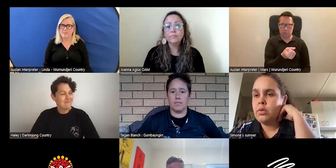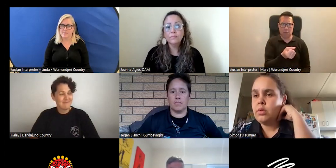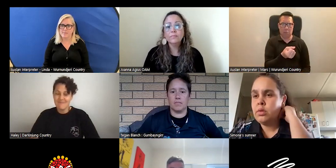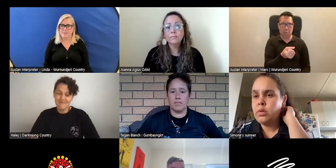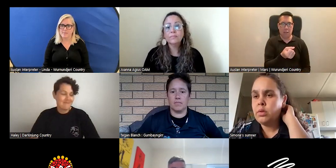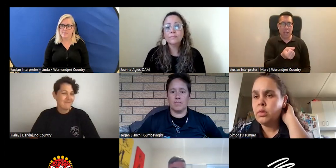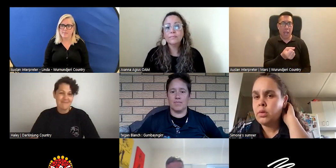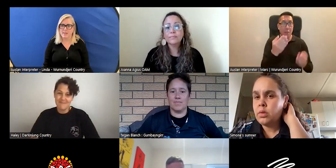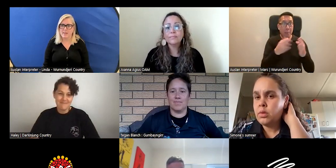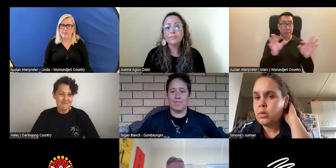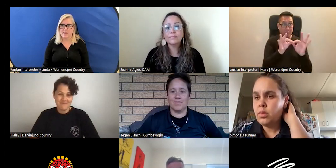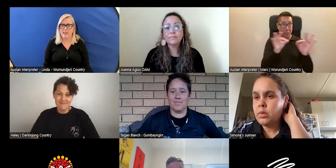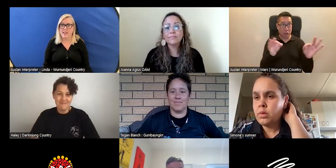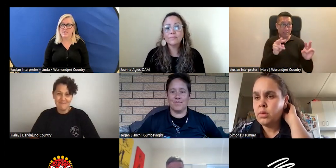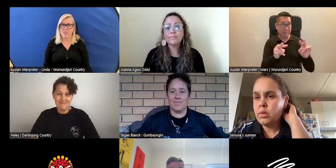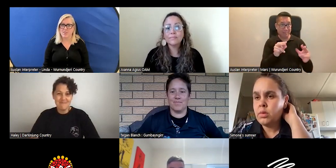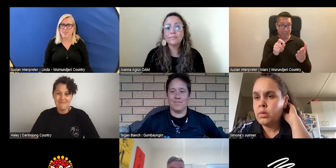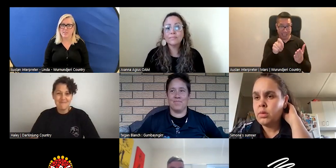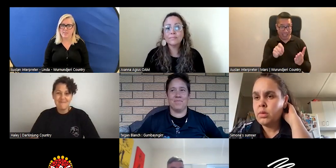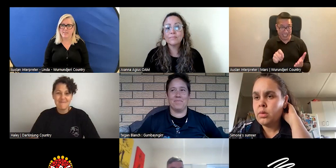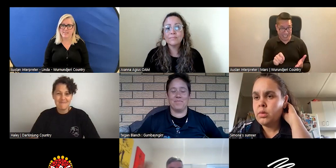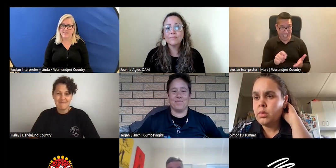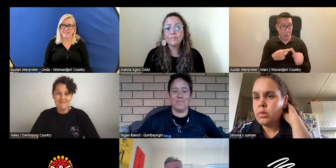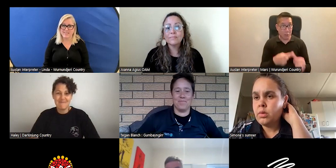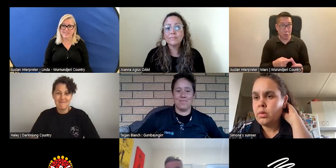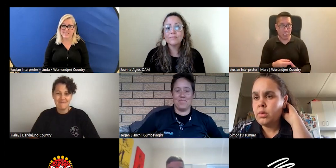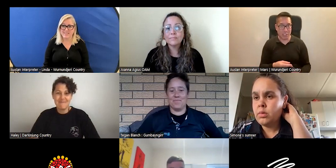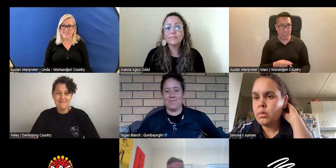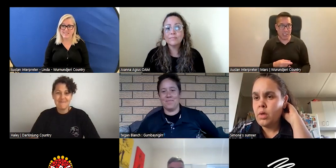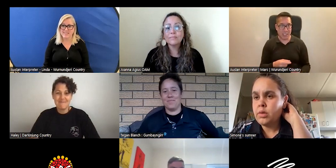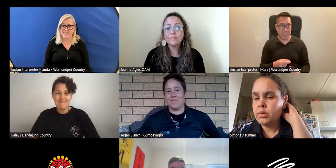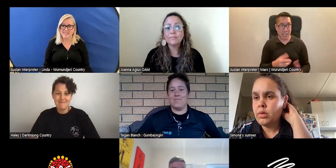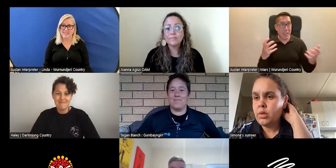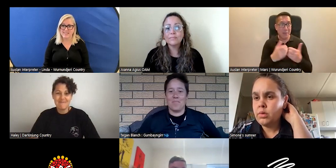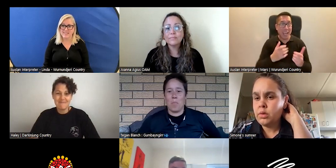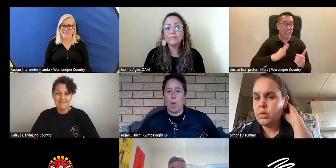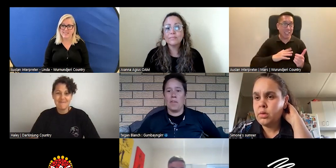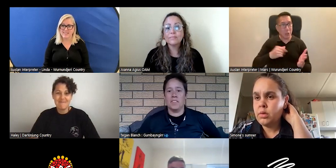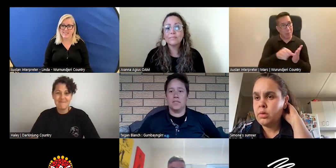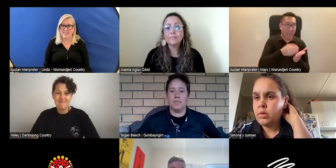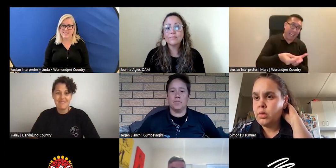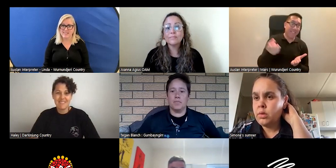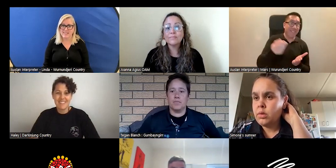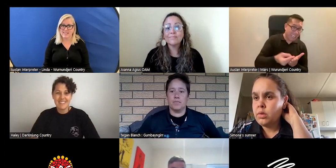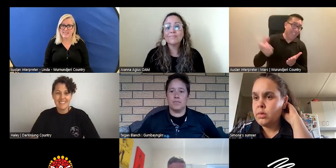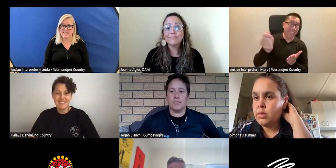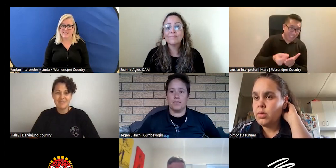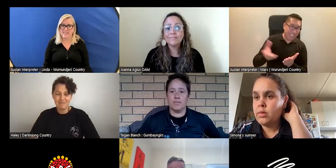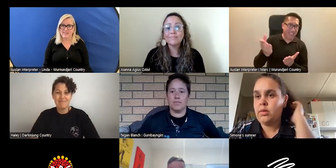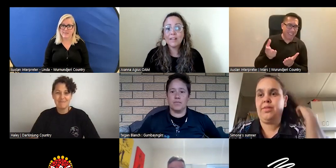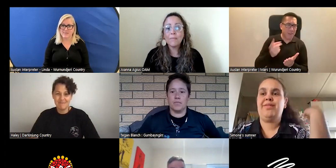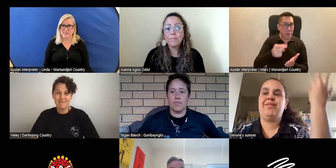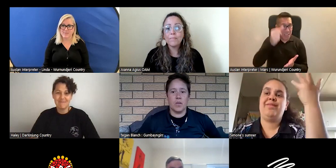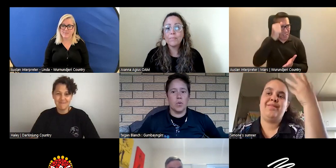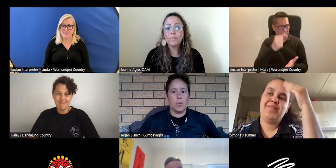it, and they respond to it, and and they don't, and they meet all of our needs because they throw the money out to us. But we know that